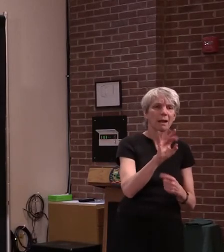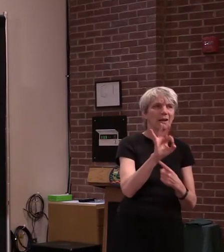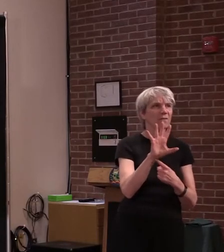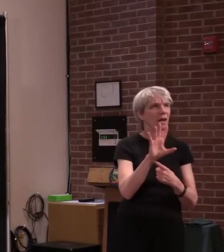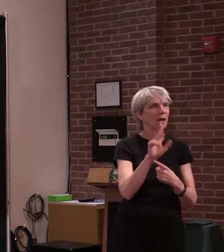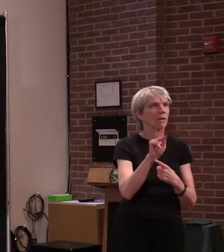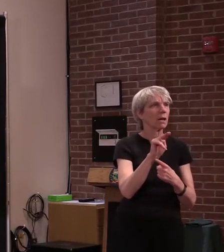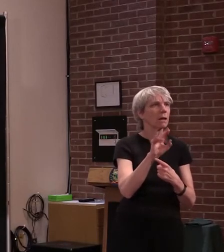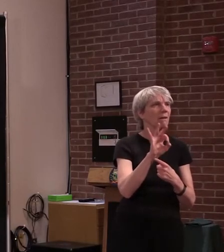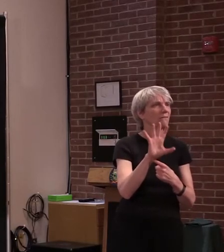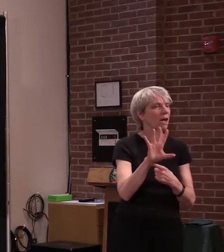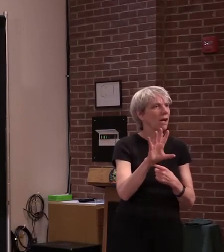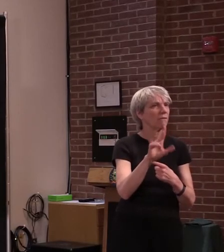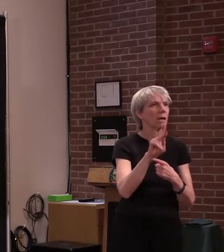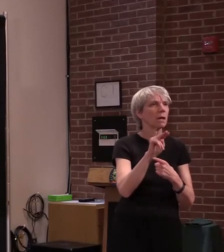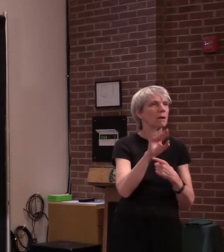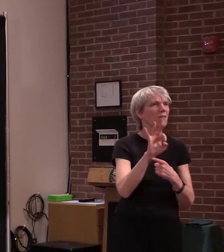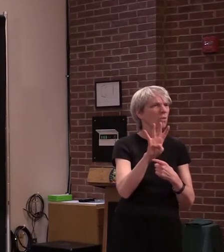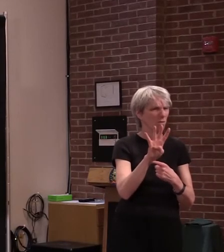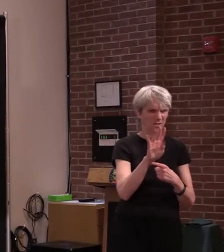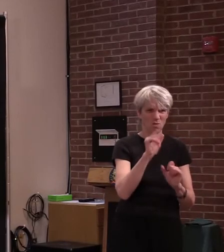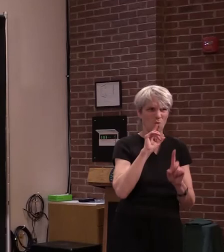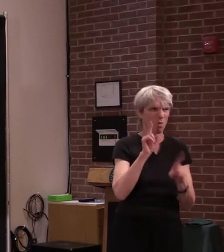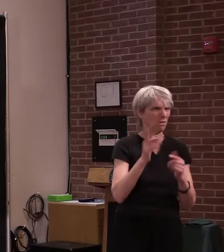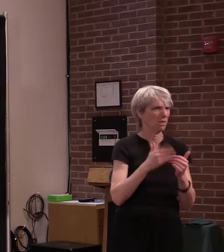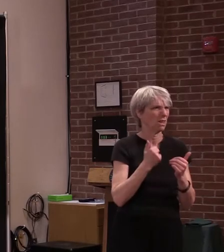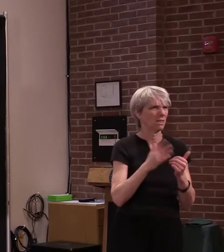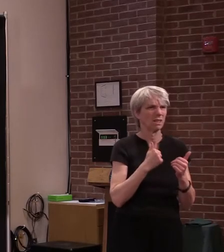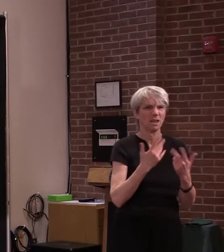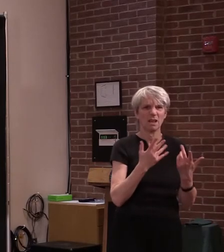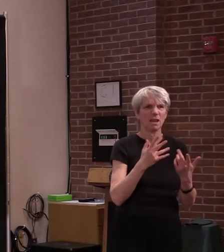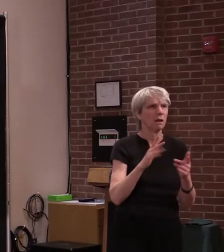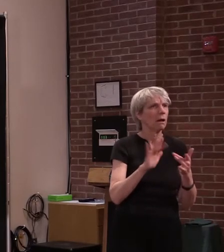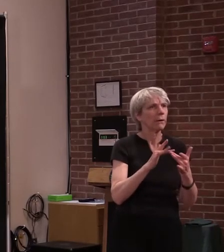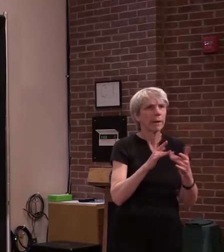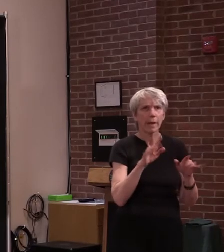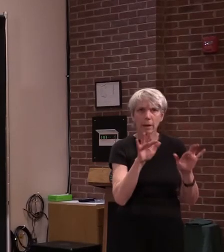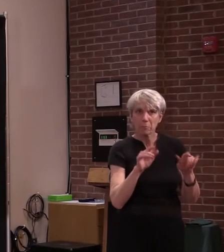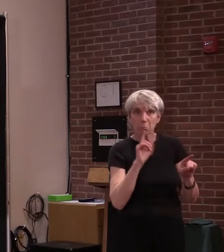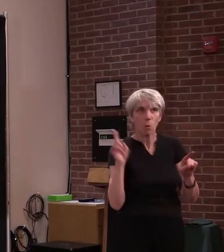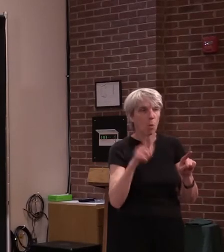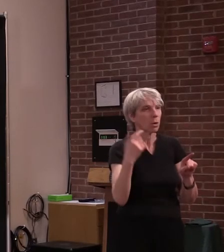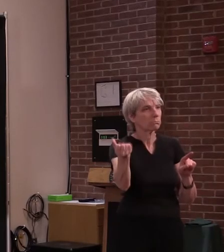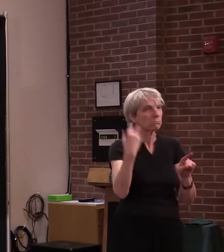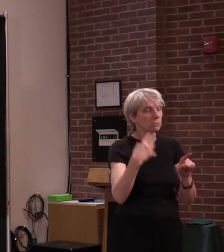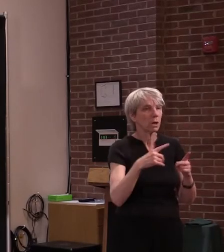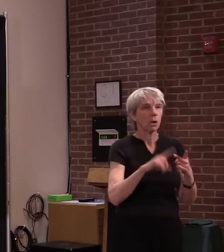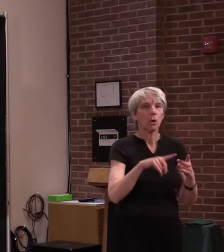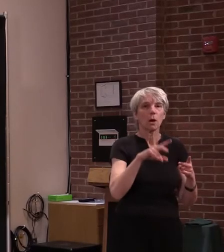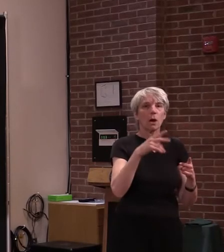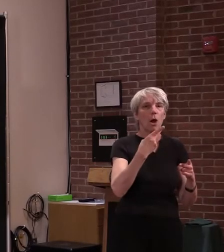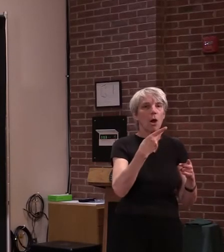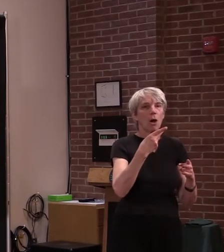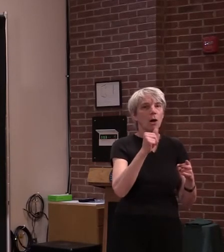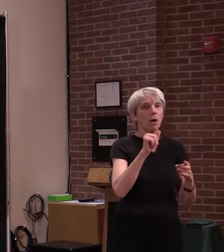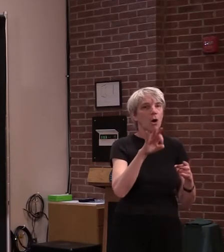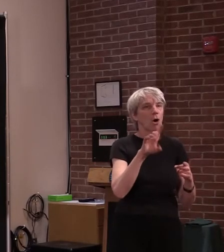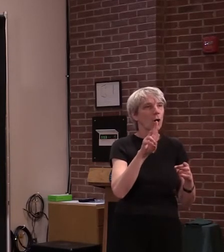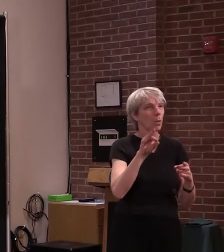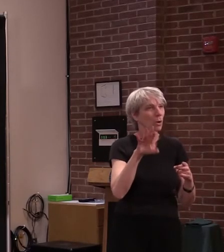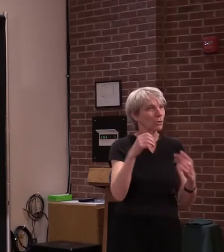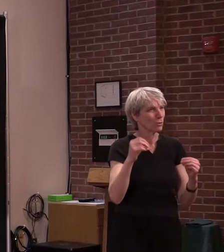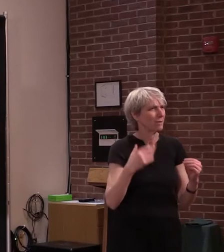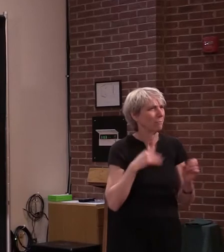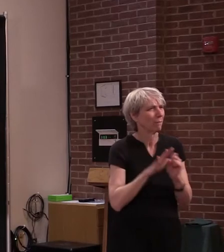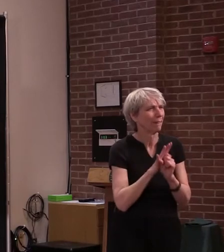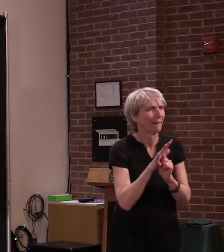masks, both online, local hardware stores. They're sort of ubiquitously available. So in